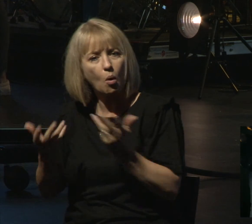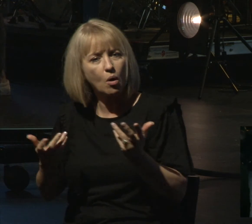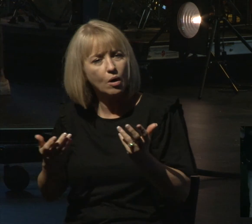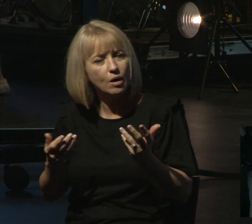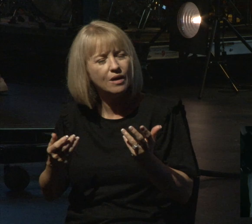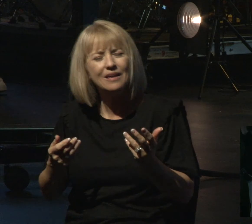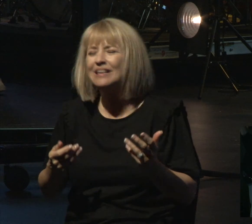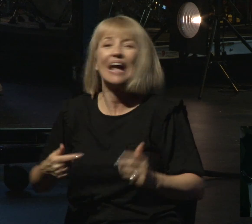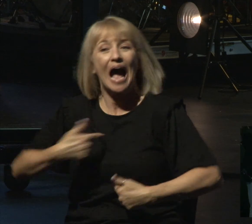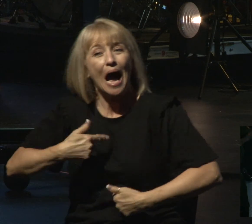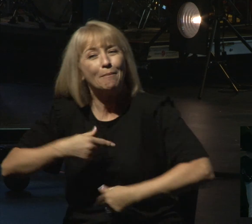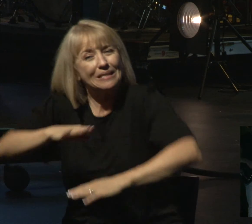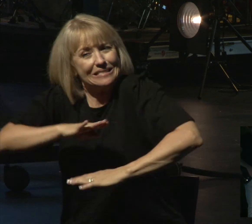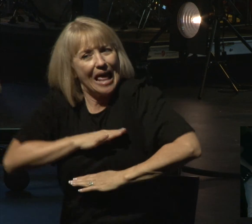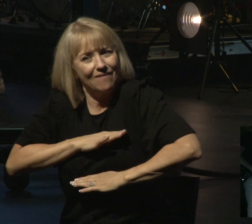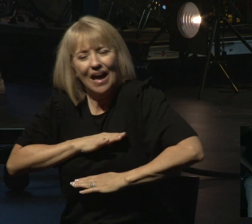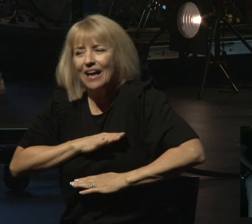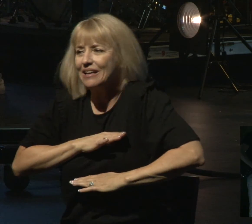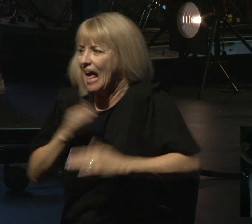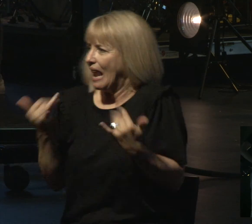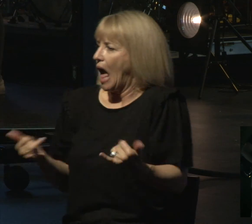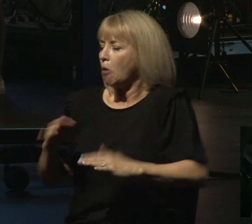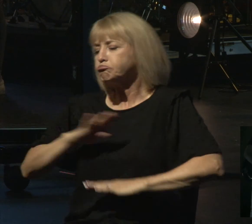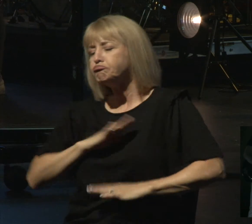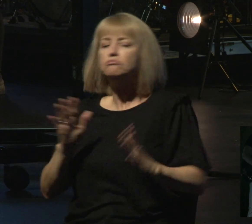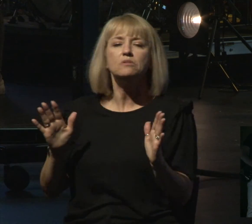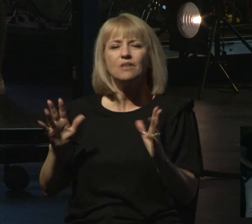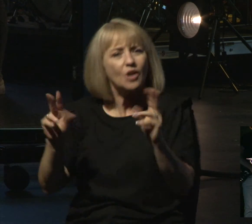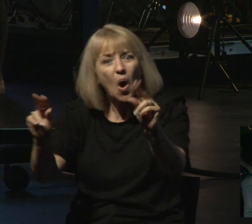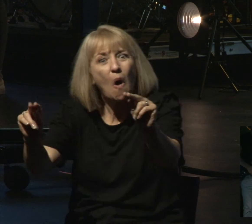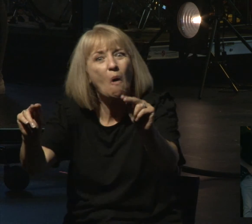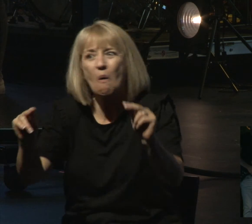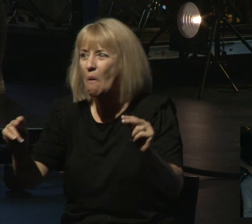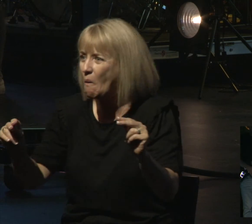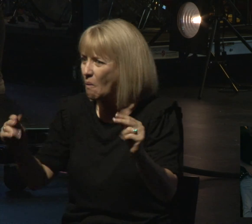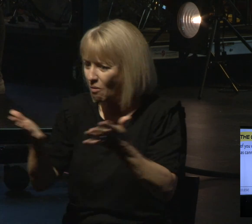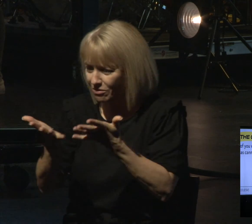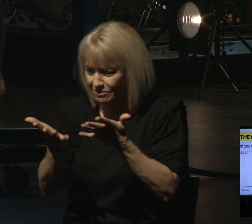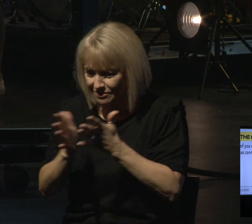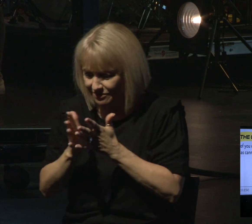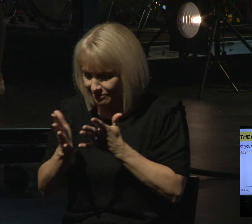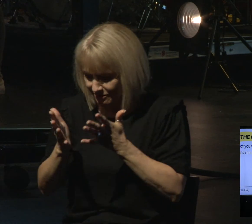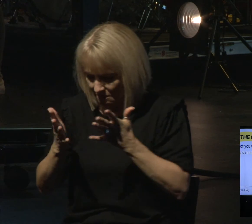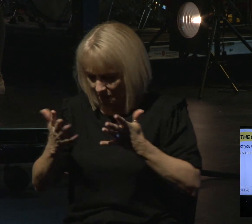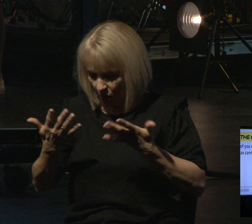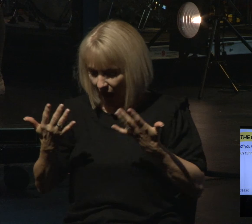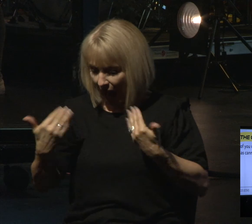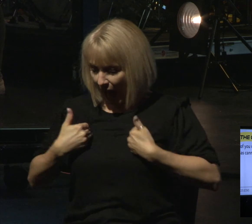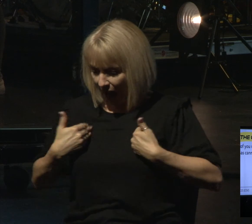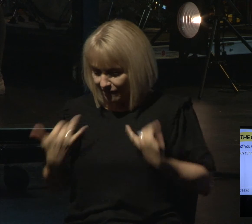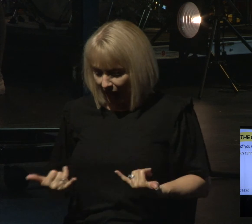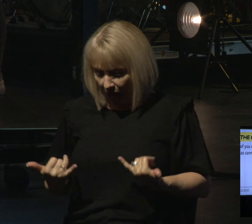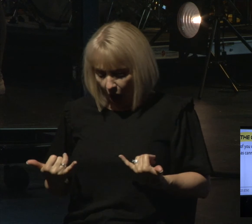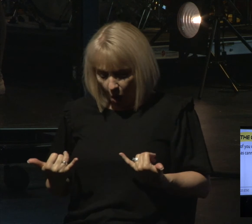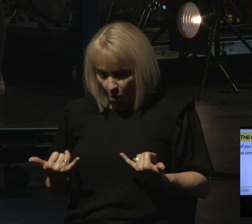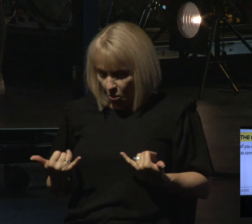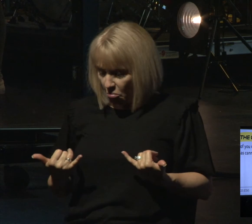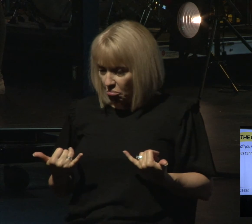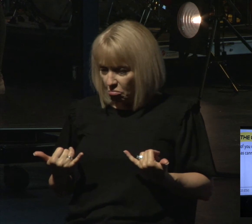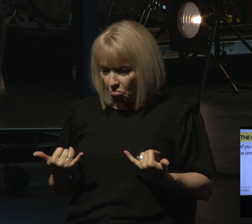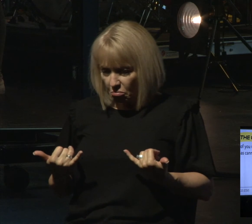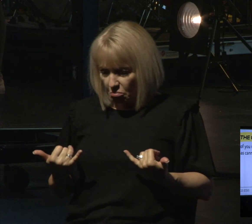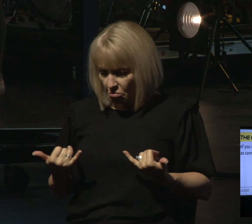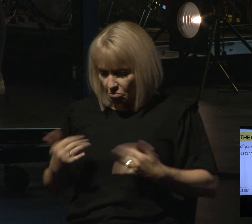I'm not satisfied with what is. And so we have to be willing to let go of what is so that we can commit to